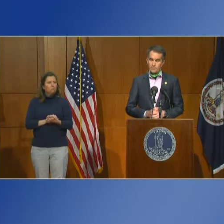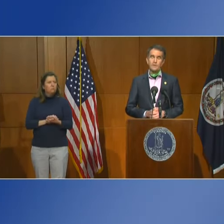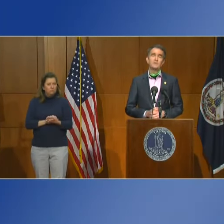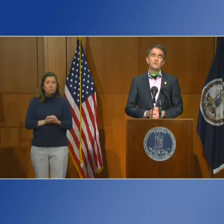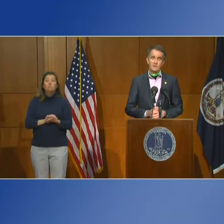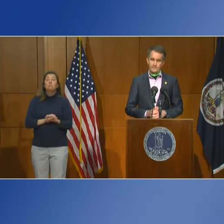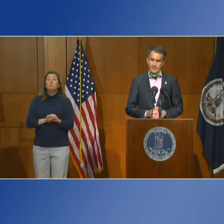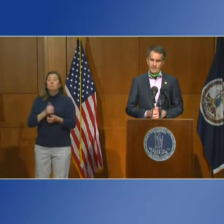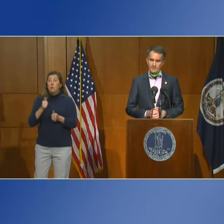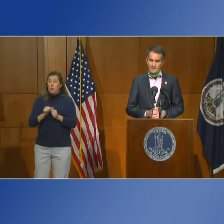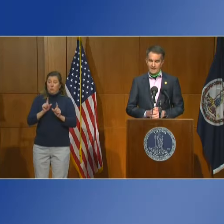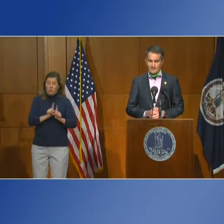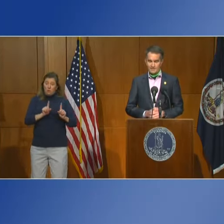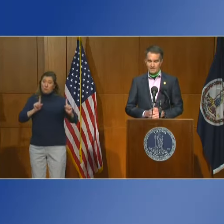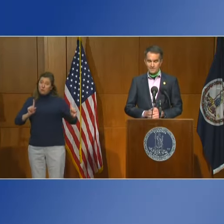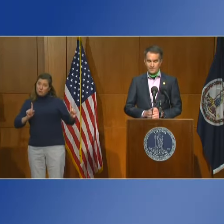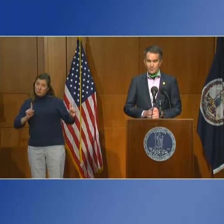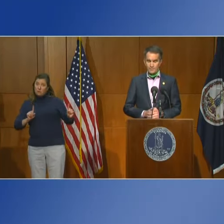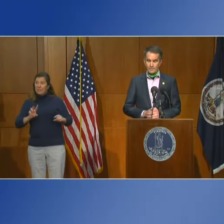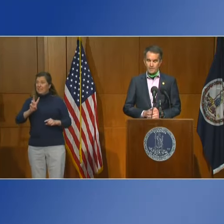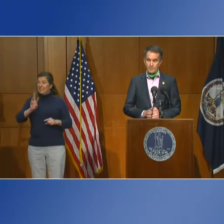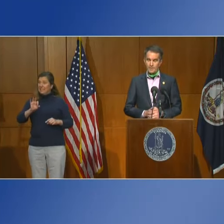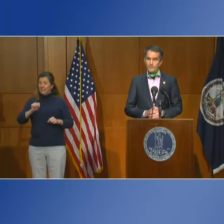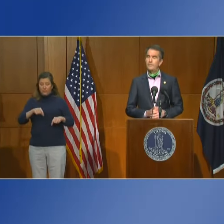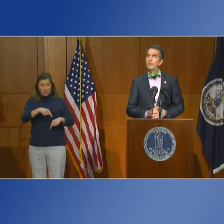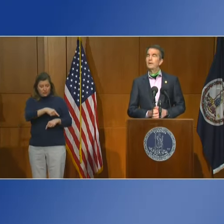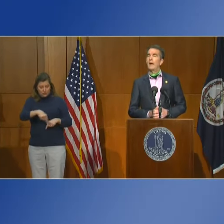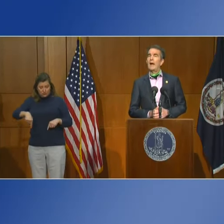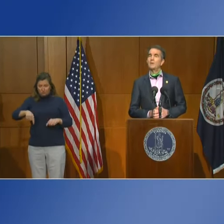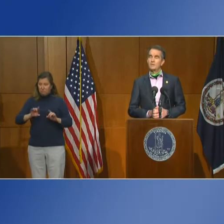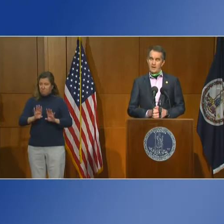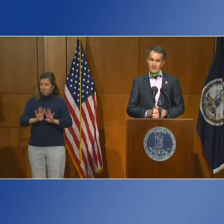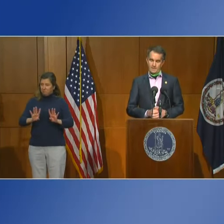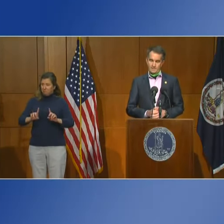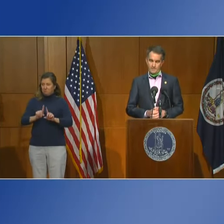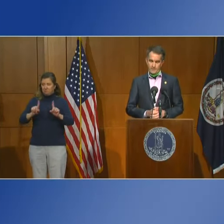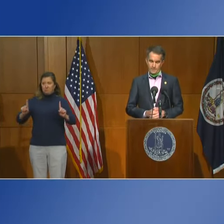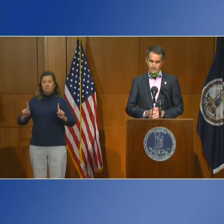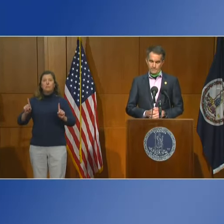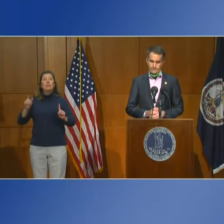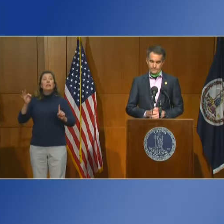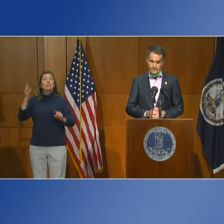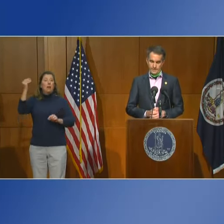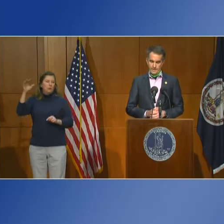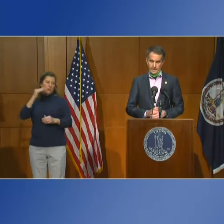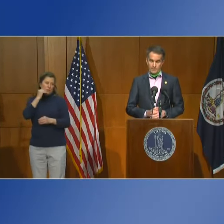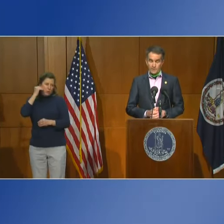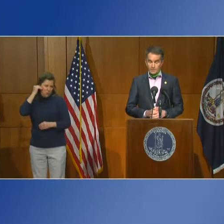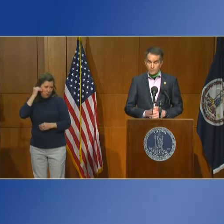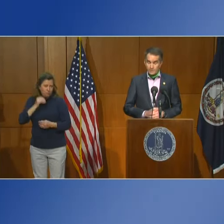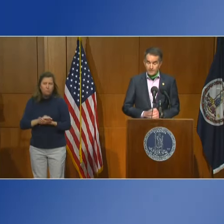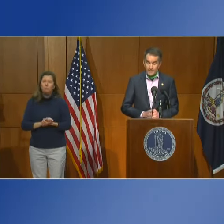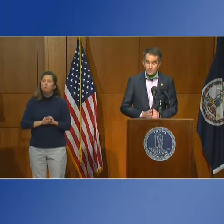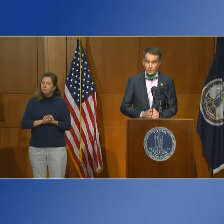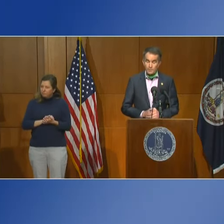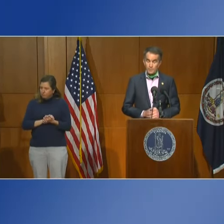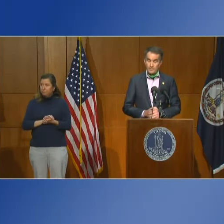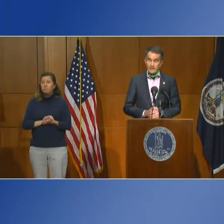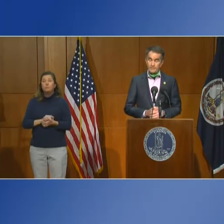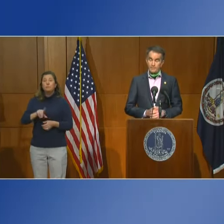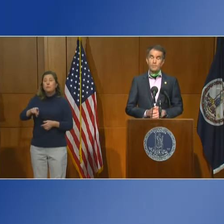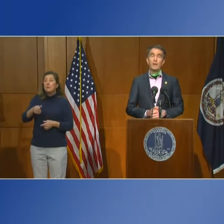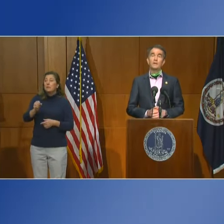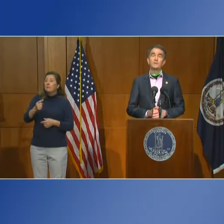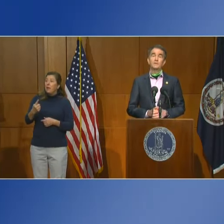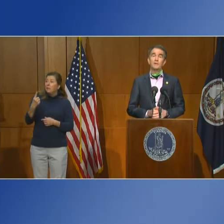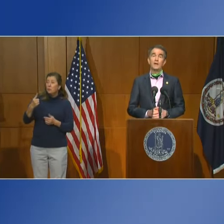up social distancing, staying 6 feet away from other people outside of their home. So here's what phase 1 will